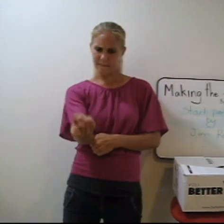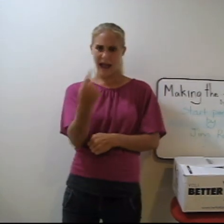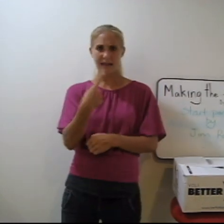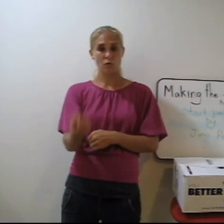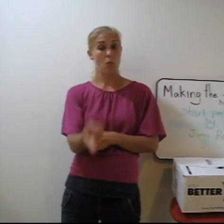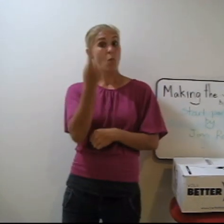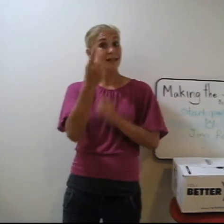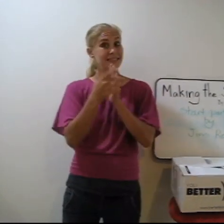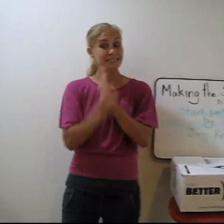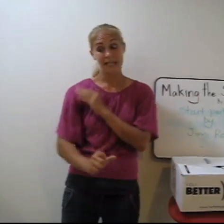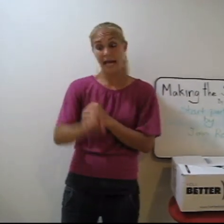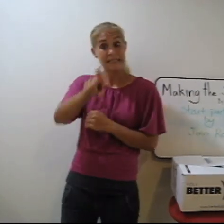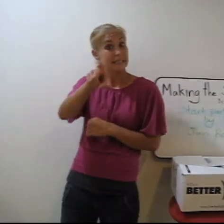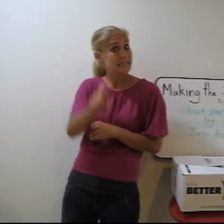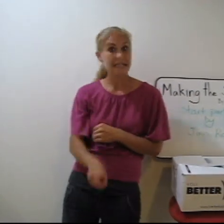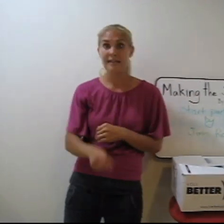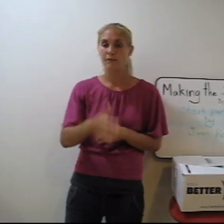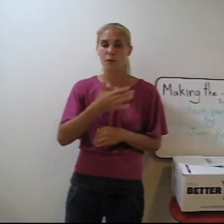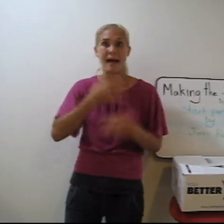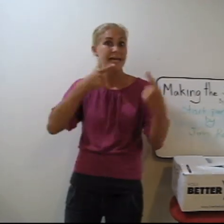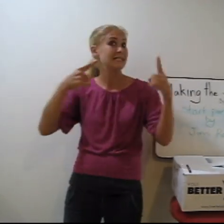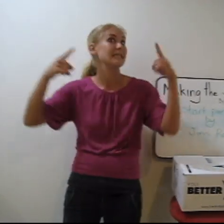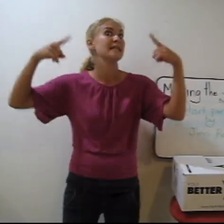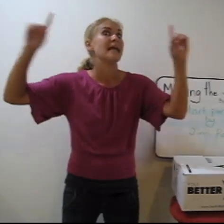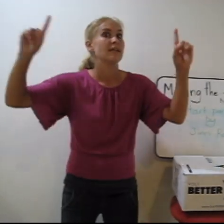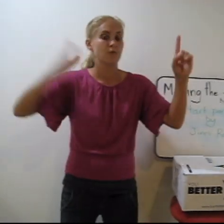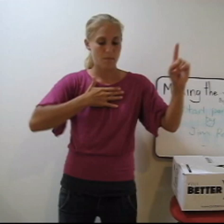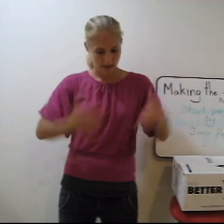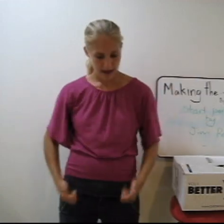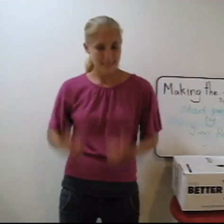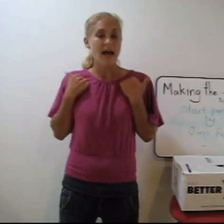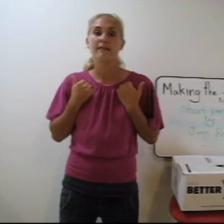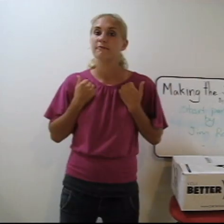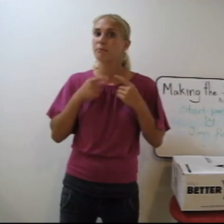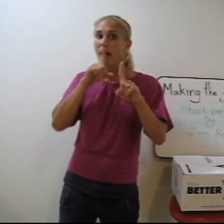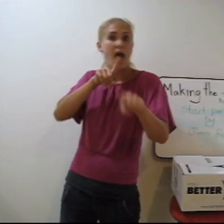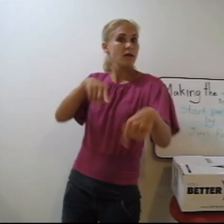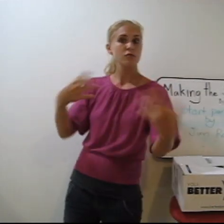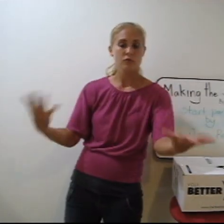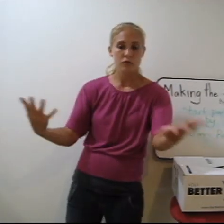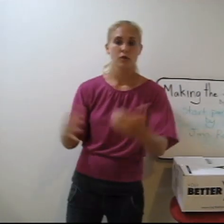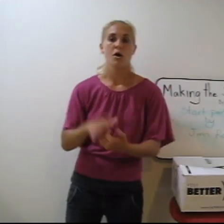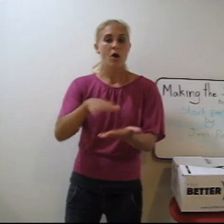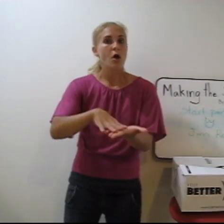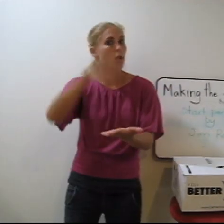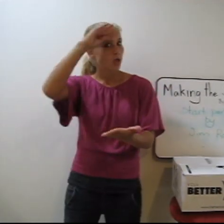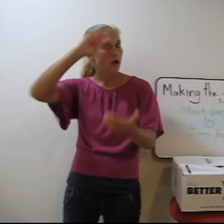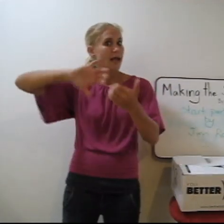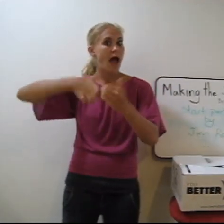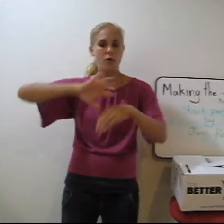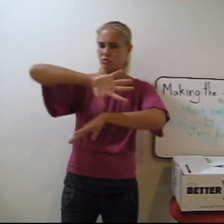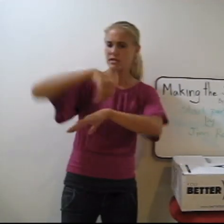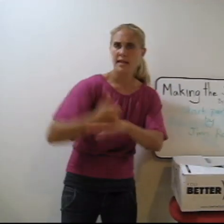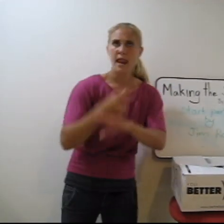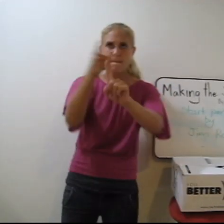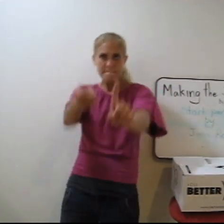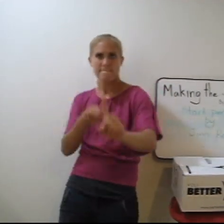any unusual success that I've realized in my own life, this is my answer. Learning how to set, stick to, and achieve big